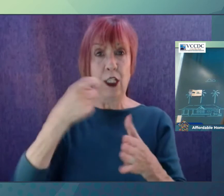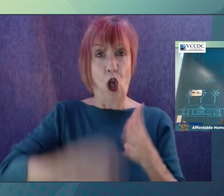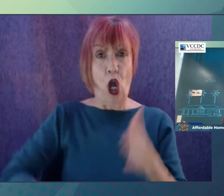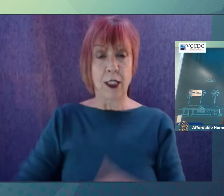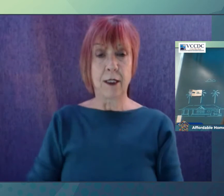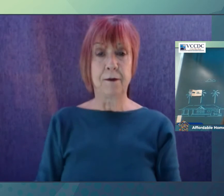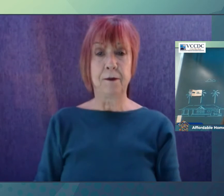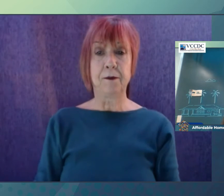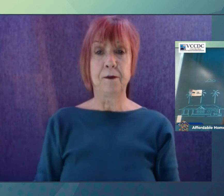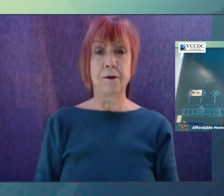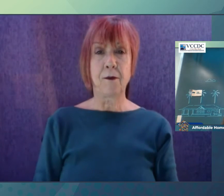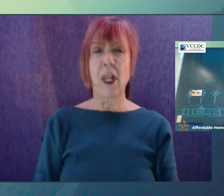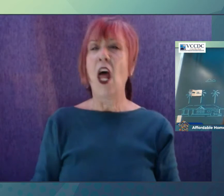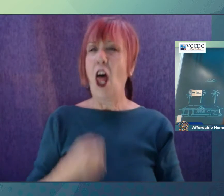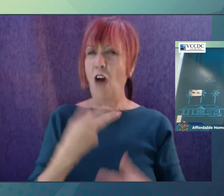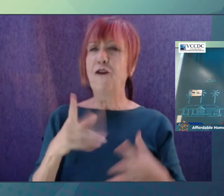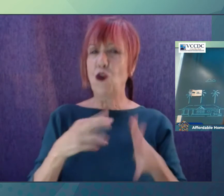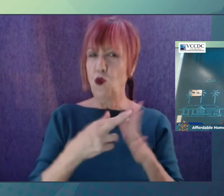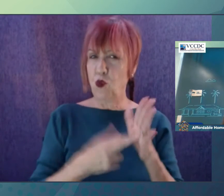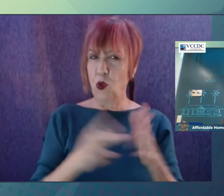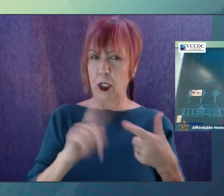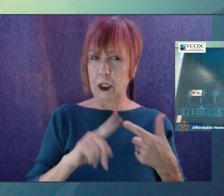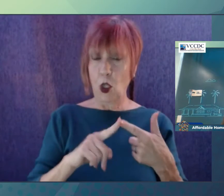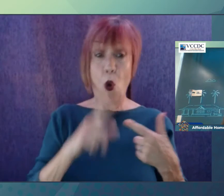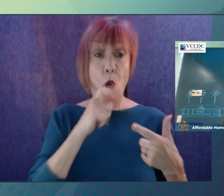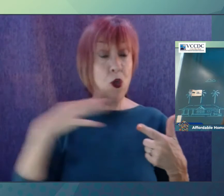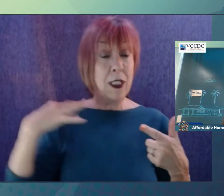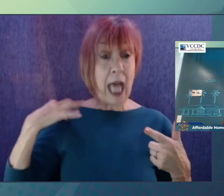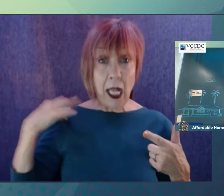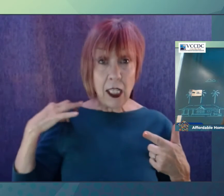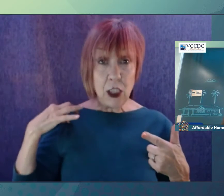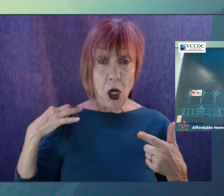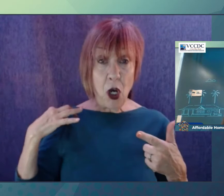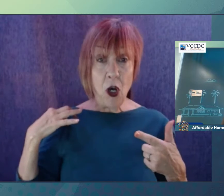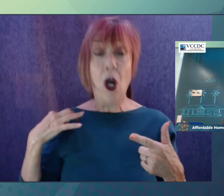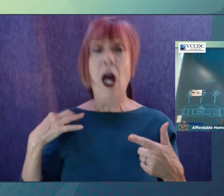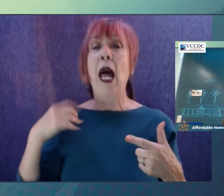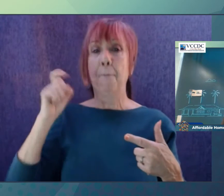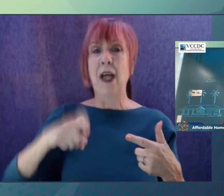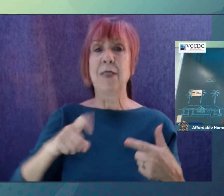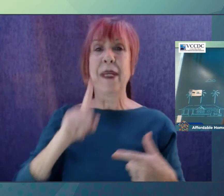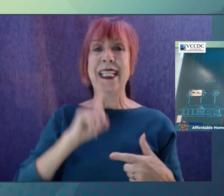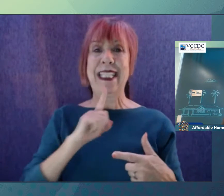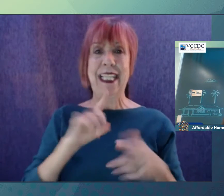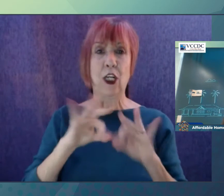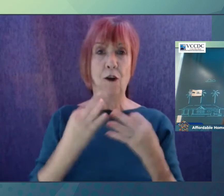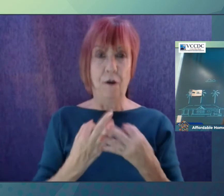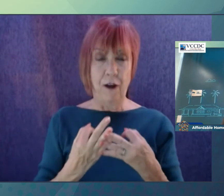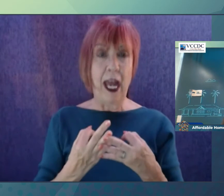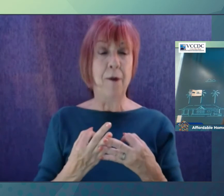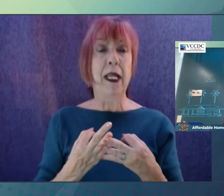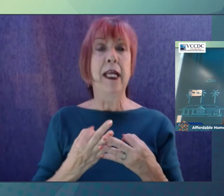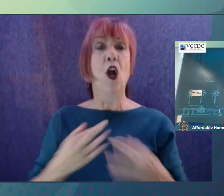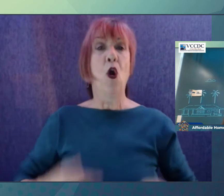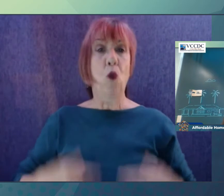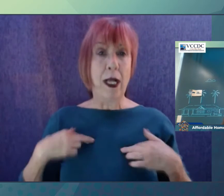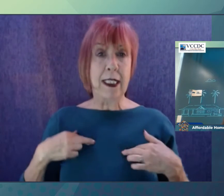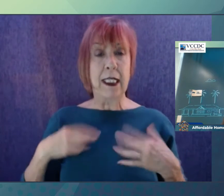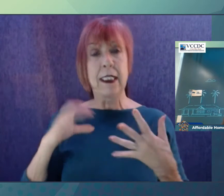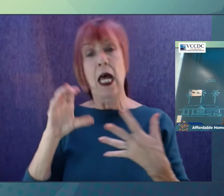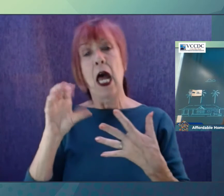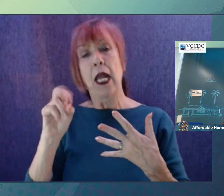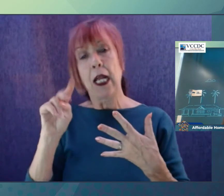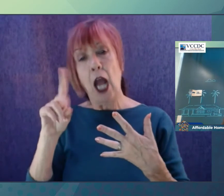So there are some guidelines. This is eligible on loans for single-family residences, condos, PUDs, primary